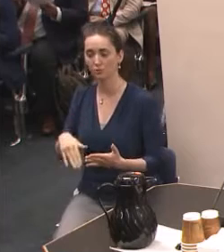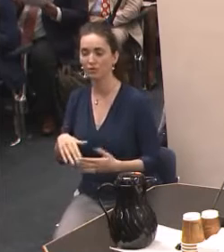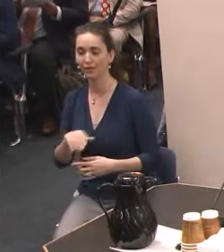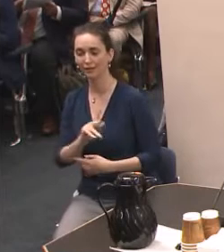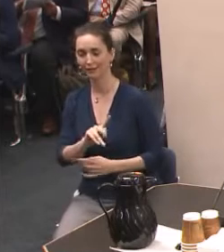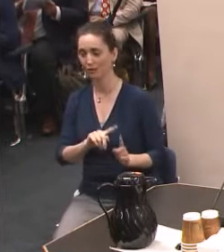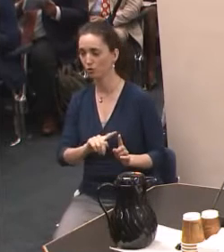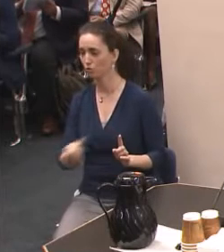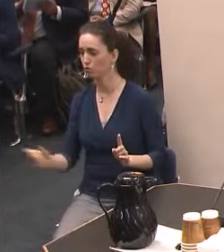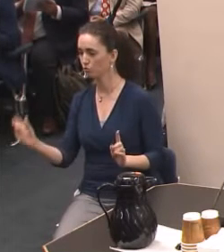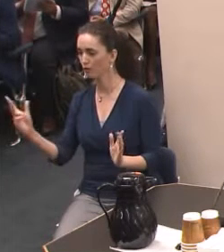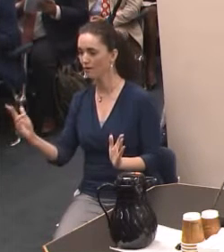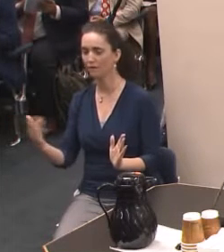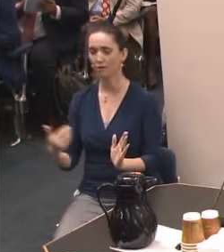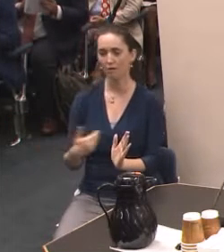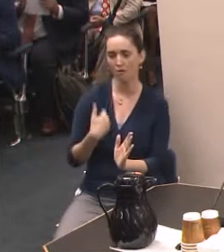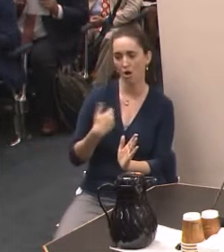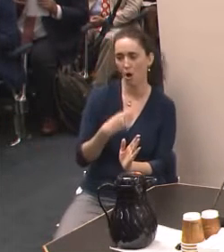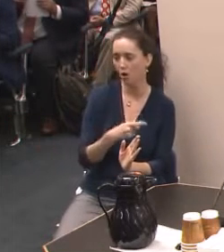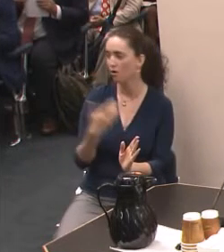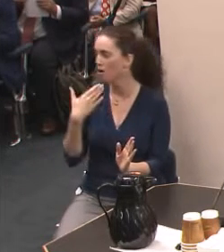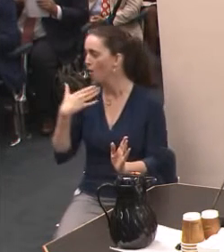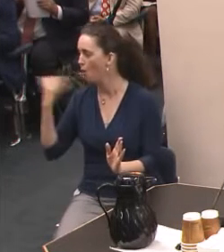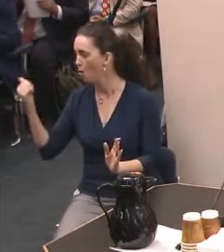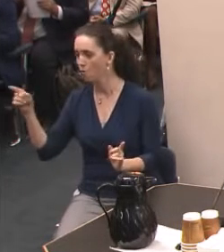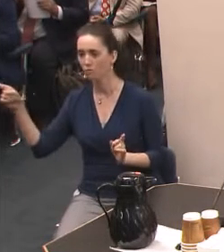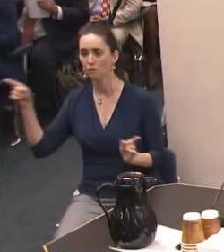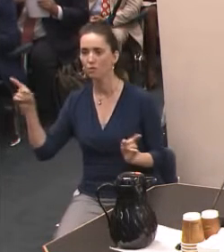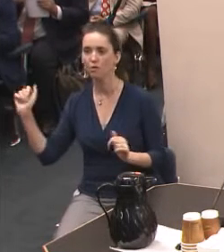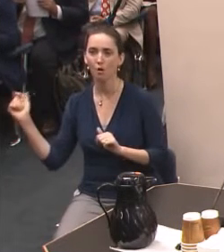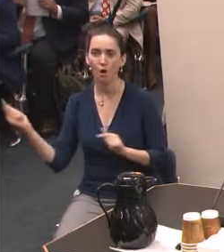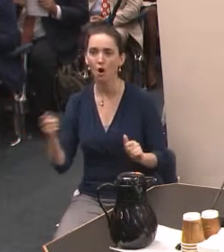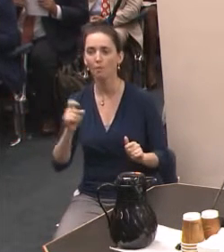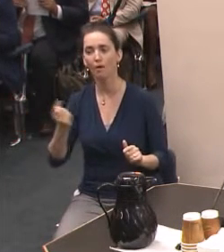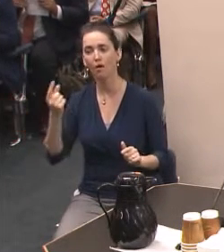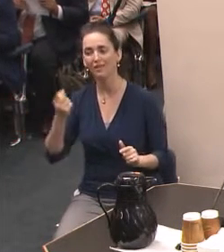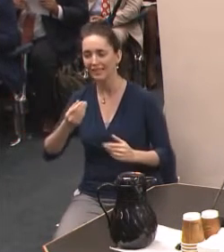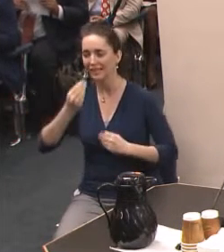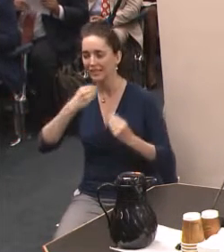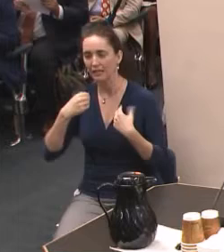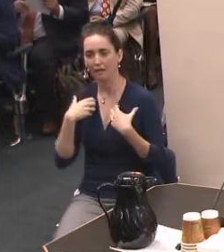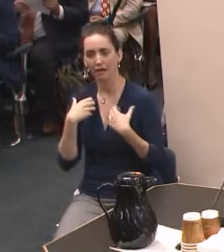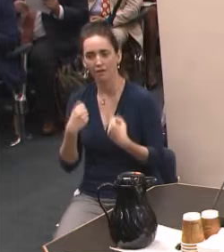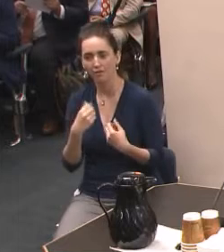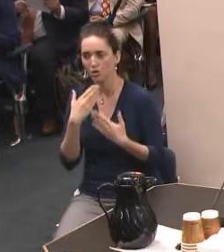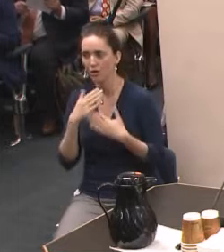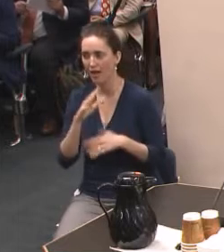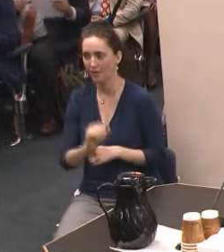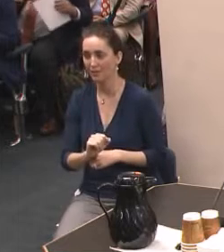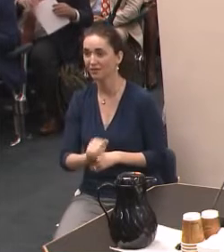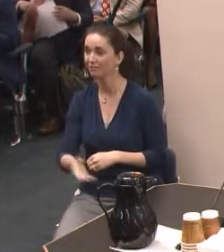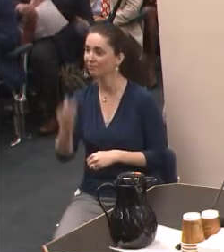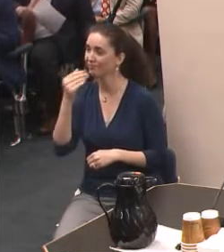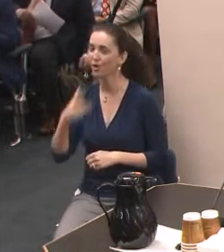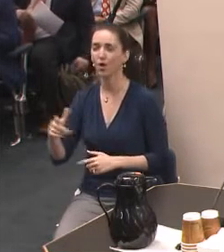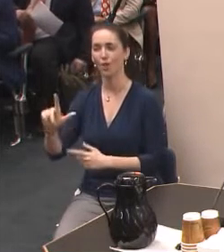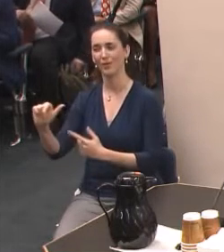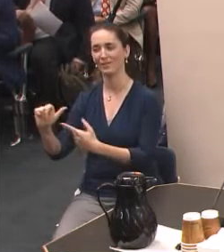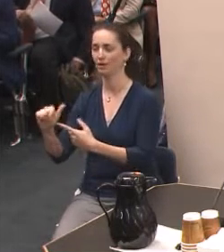K through 12 understand healthy eating habits and Louisiana's reputation